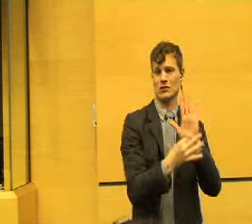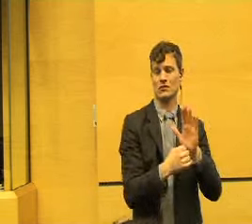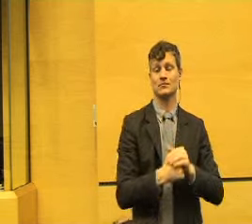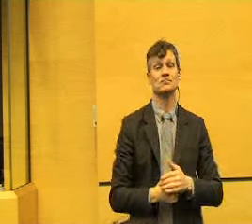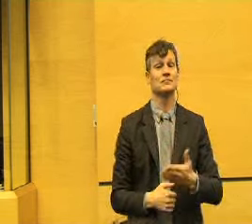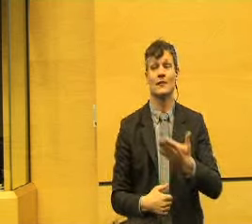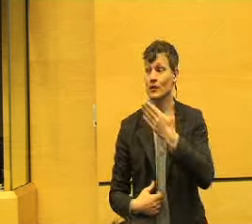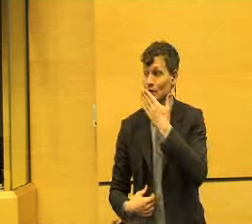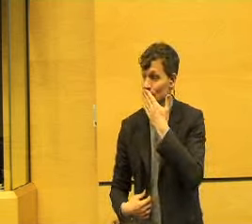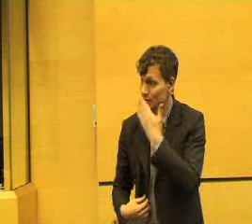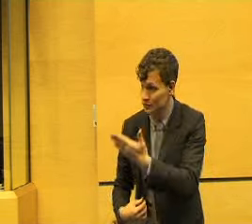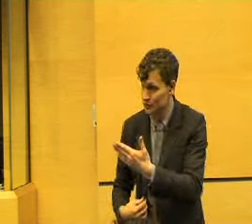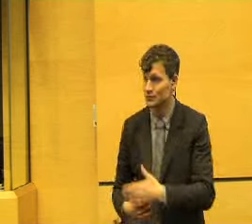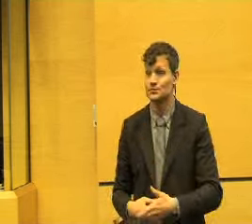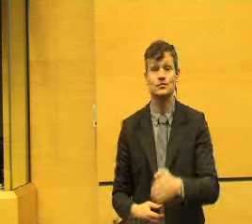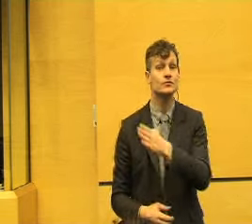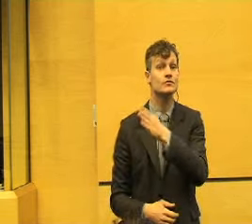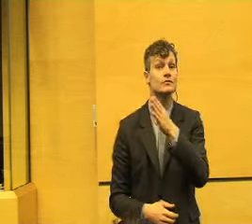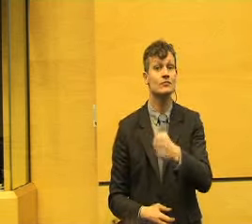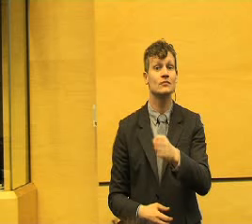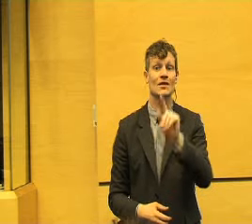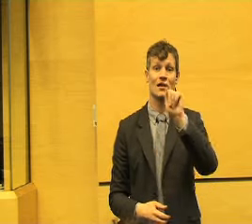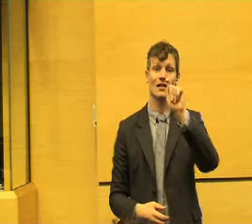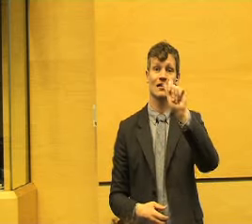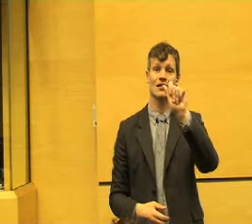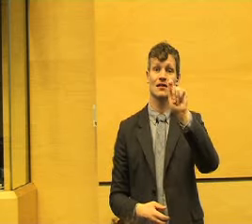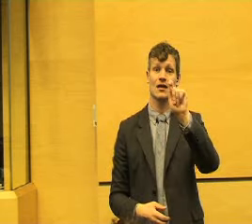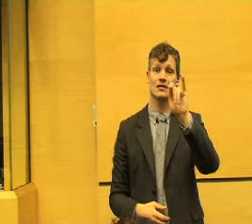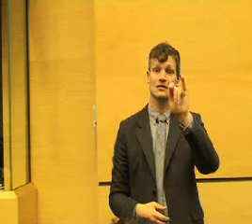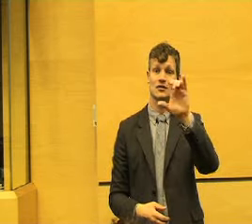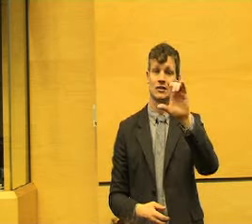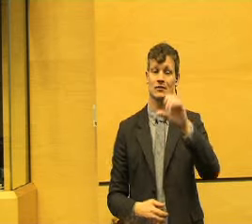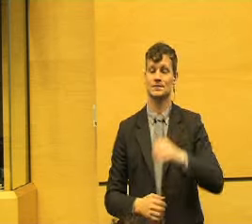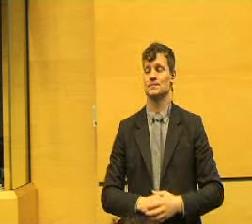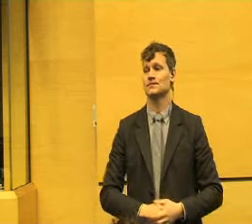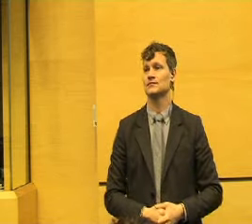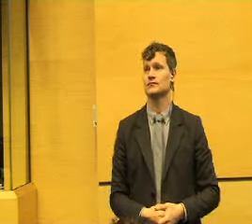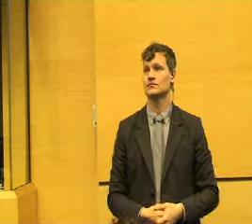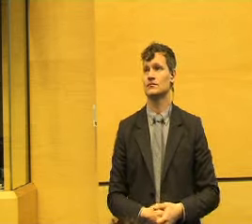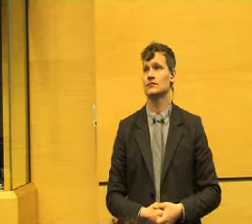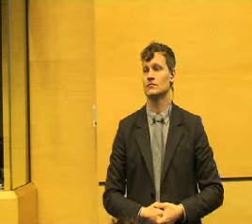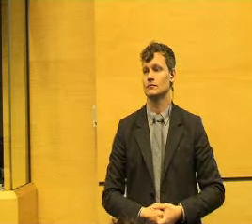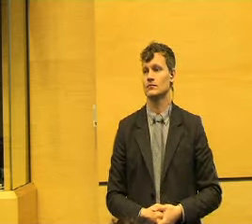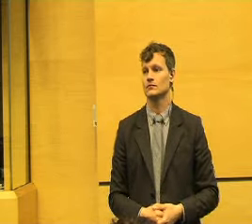Gracias. Thank you very much. Mr. Damjan Tatic, you have the floor, sir.